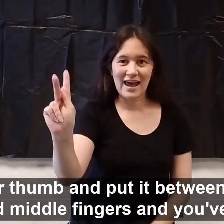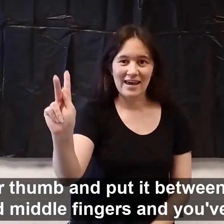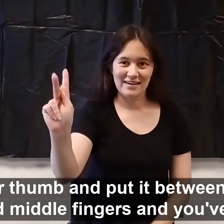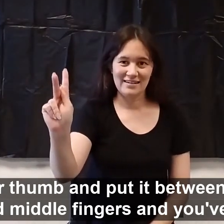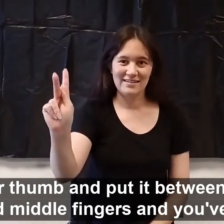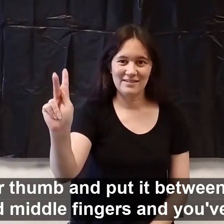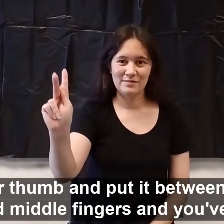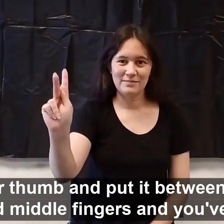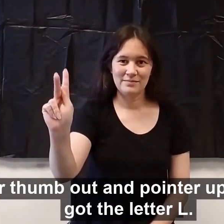K.